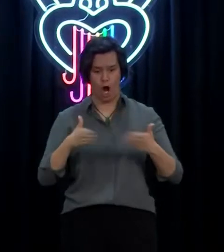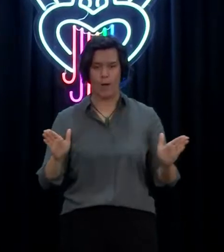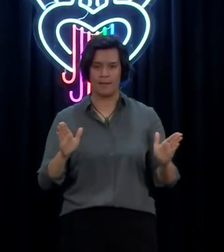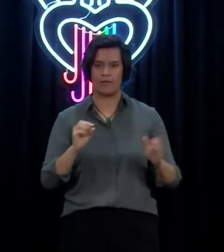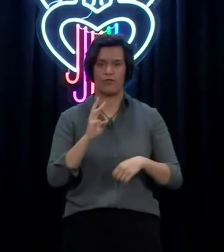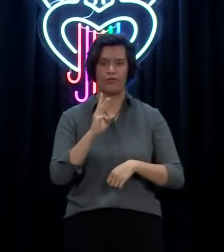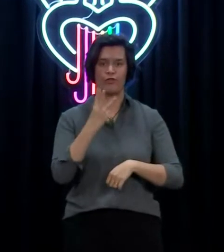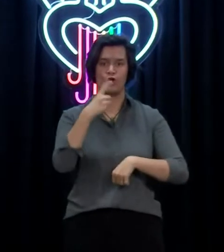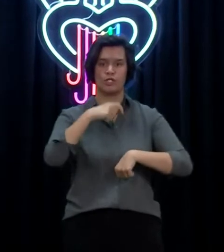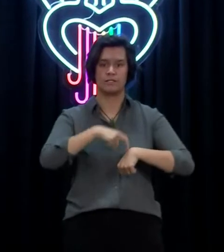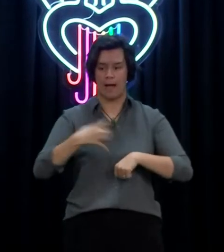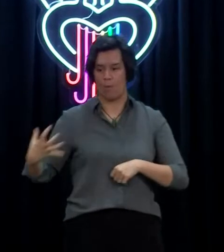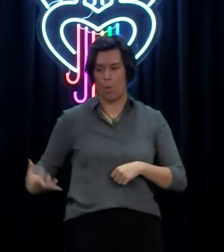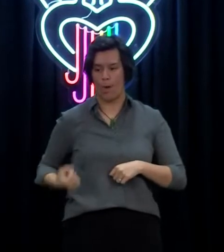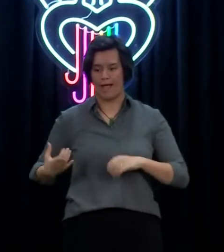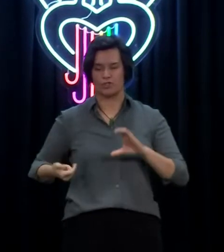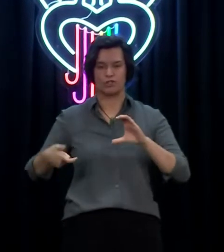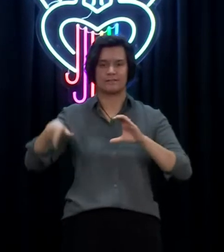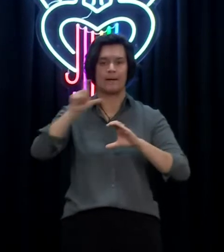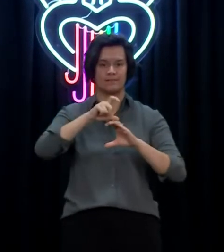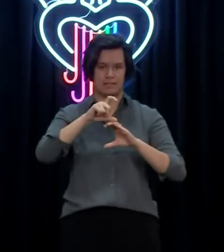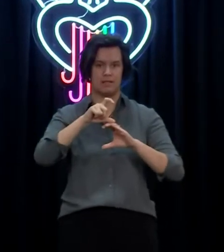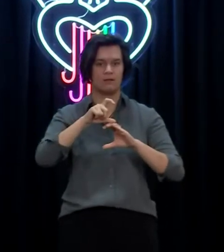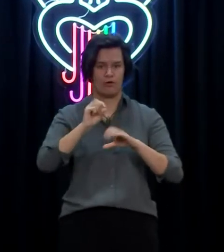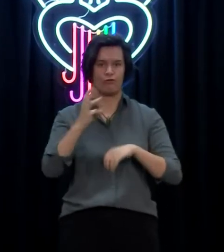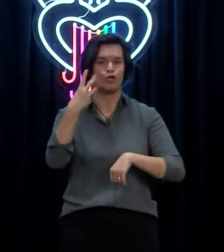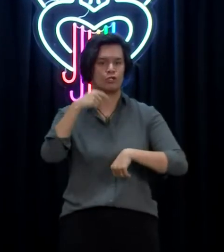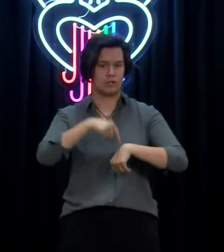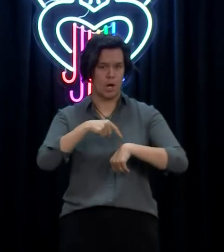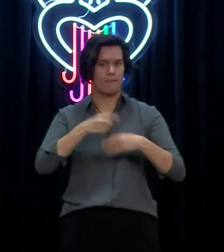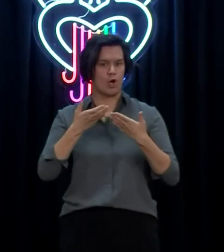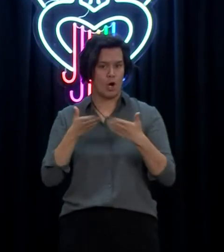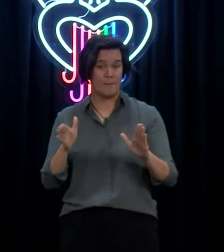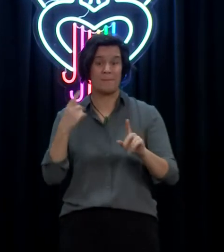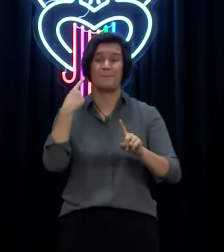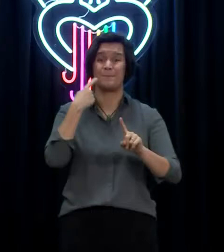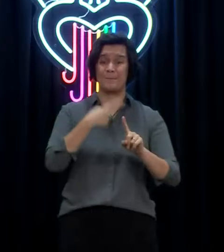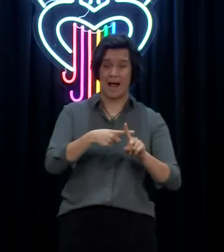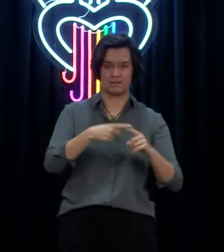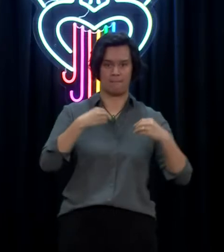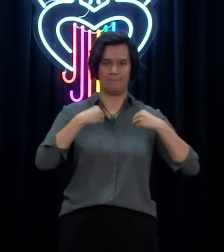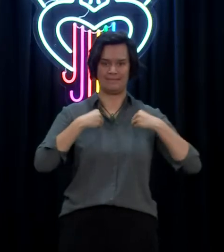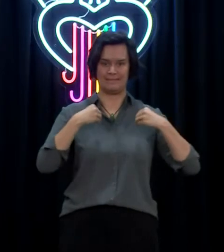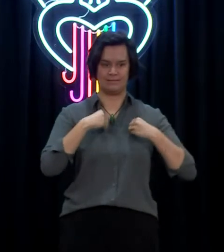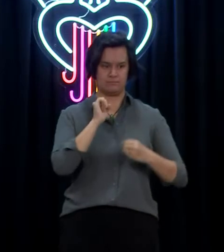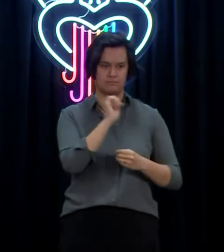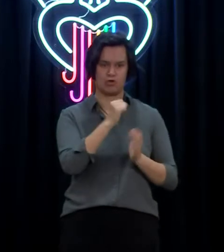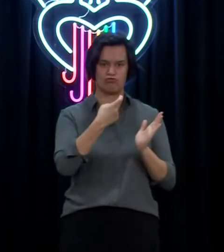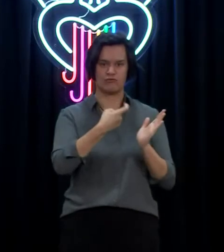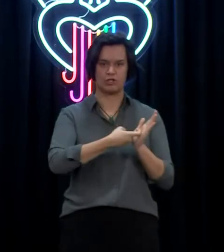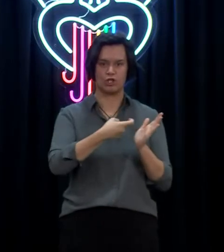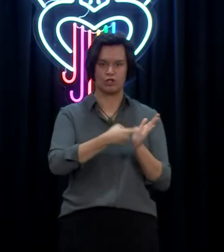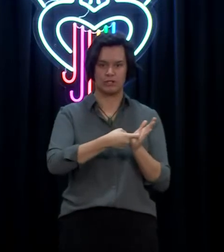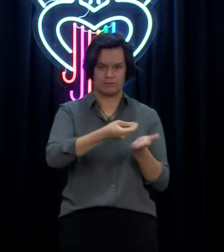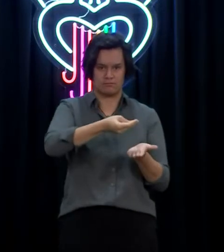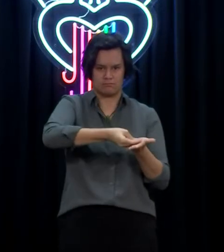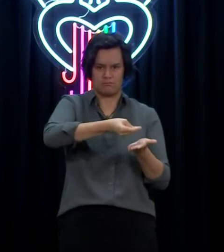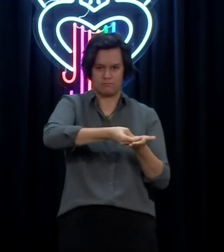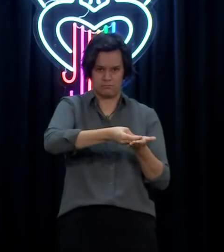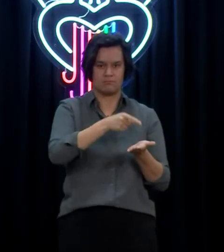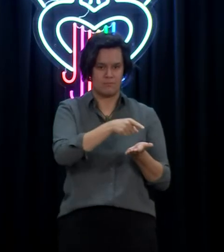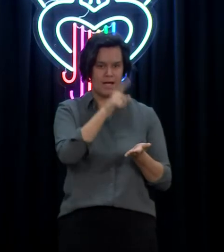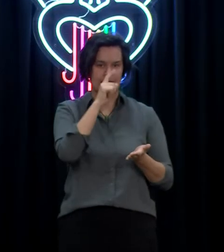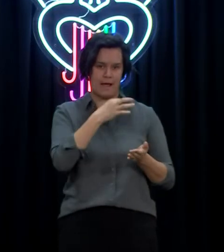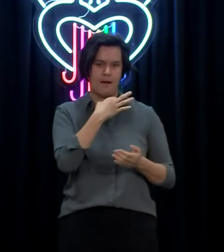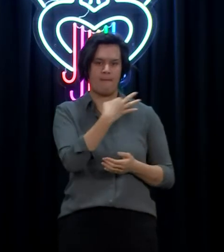and the new resurgence support payment opened for applications. I'd like to remind businesses and sole traders that they can apply for the